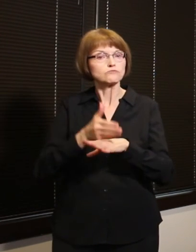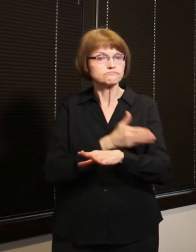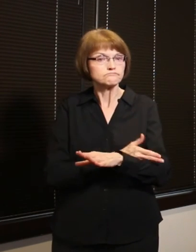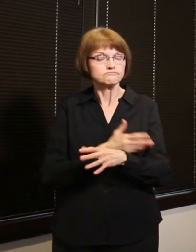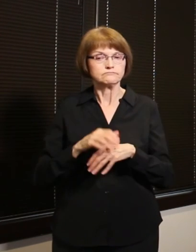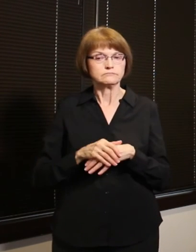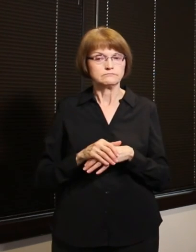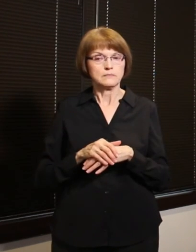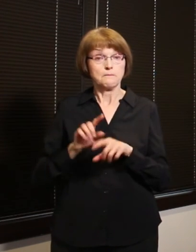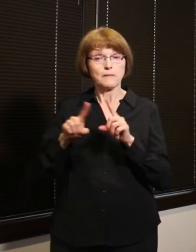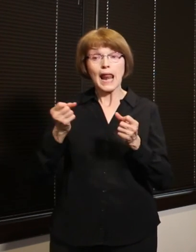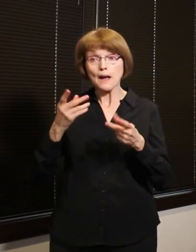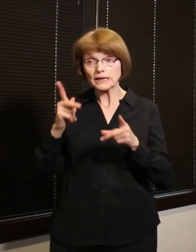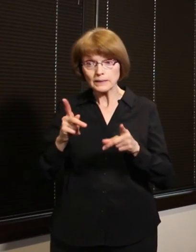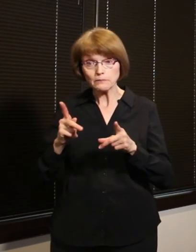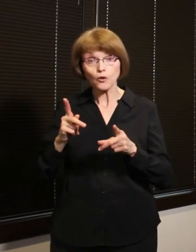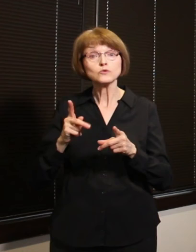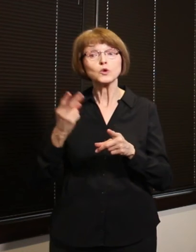ventilators or not.